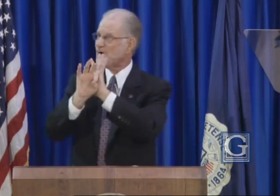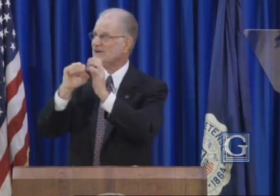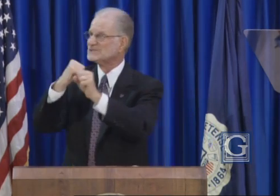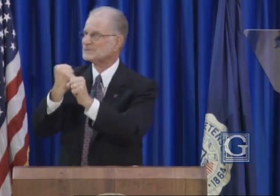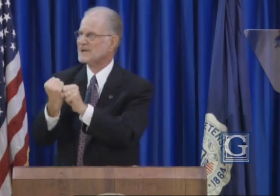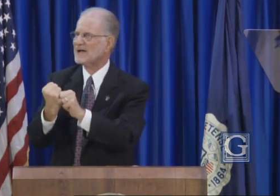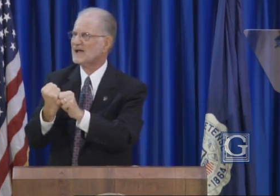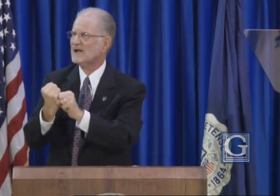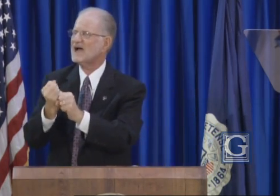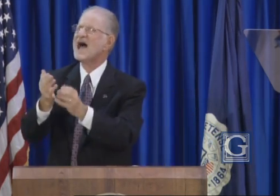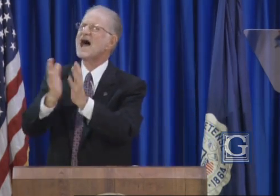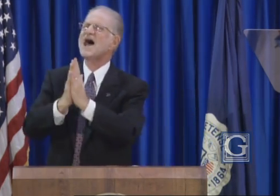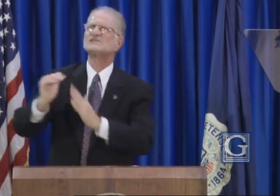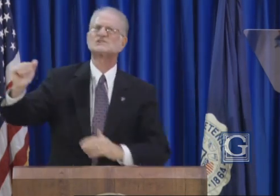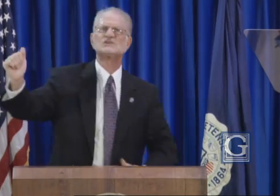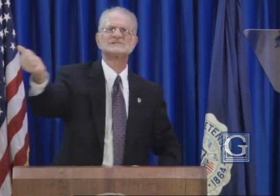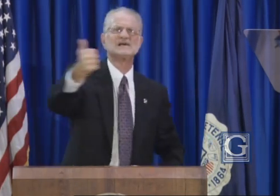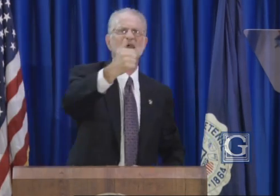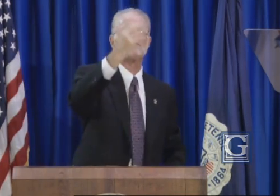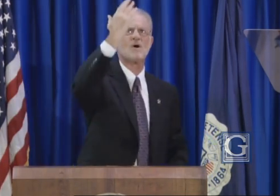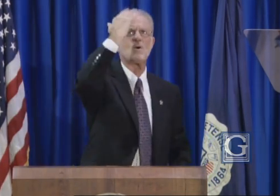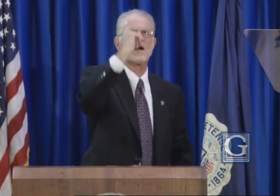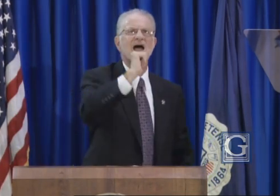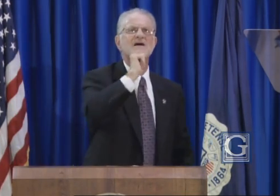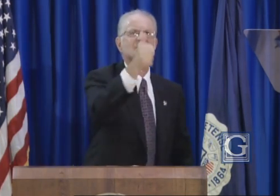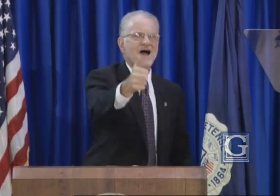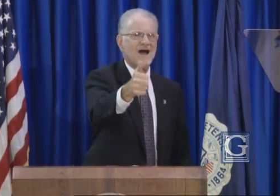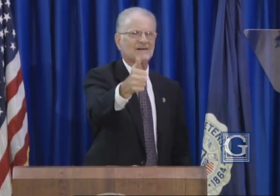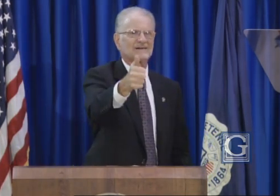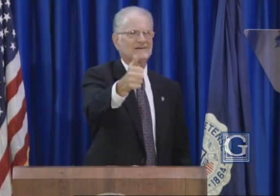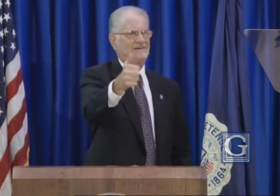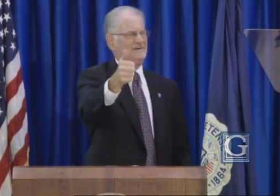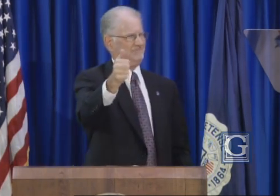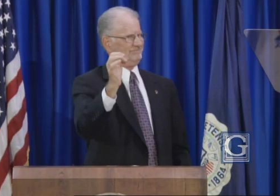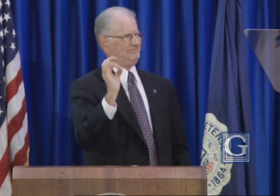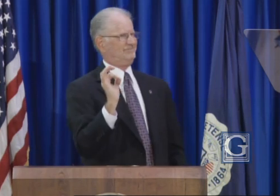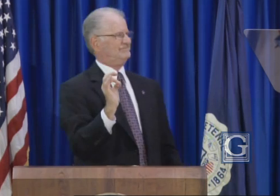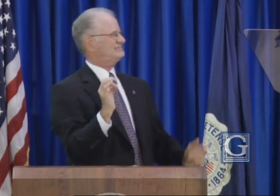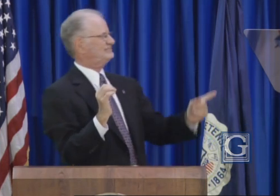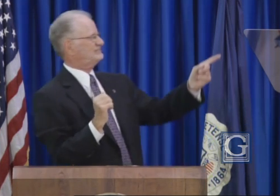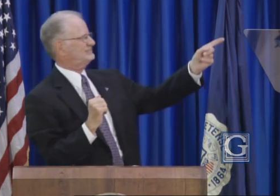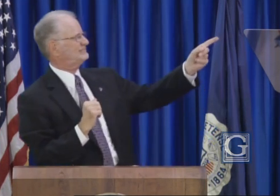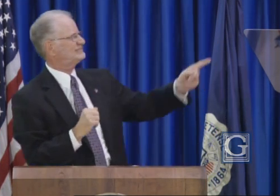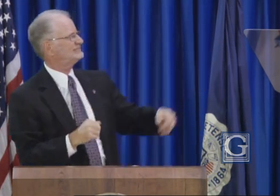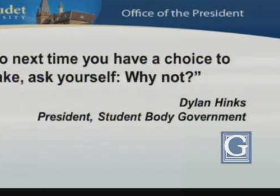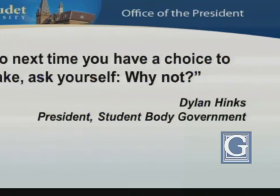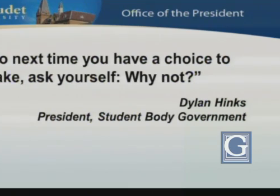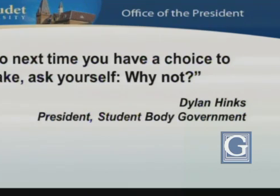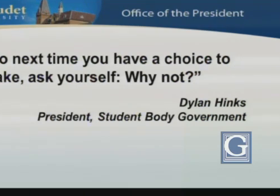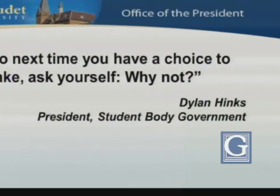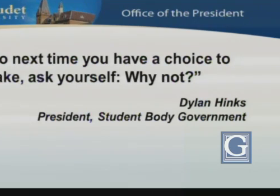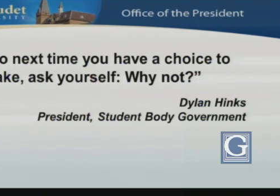so next time you have a choice to make, ask yourself, why not?